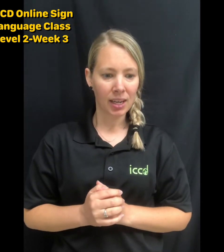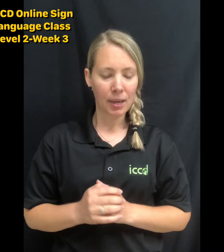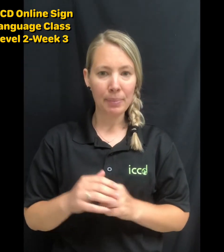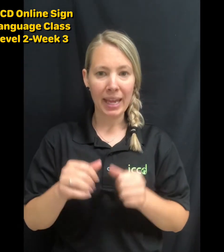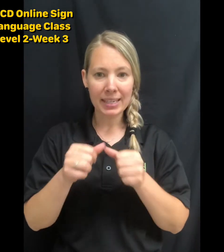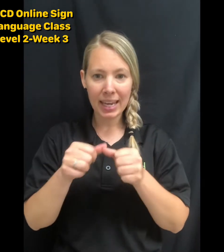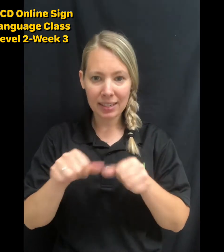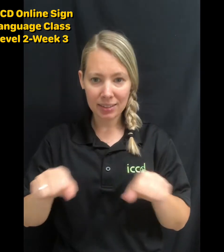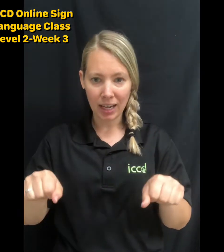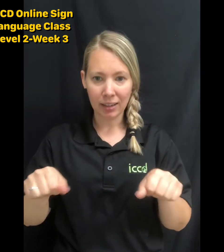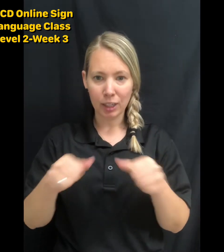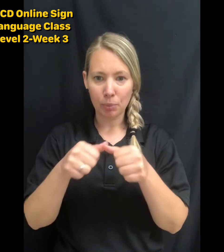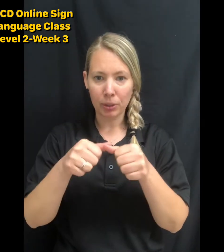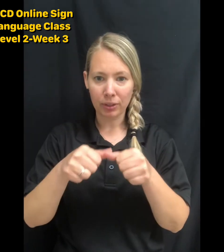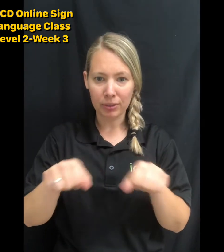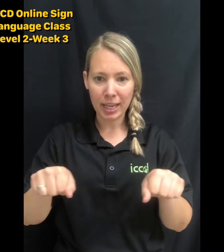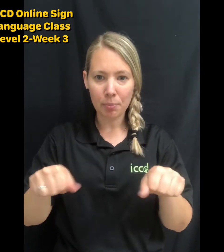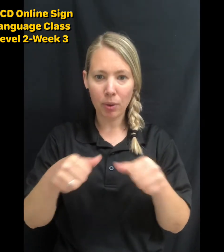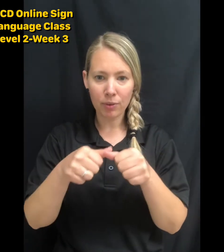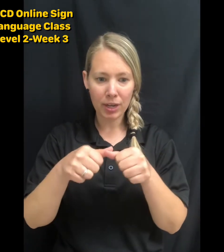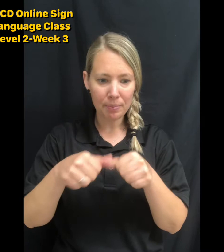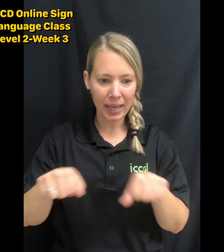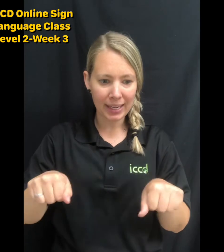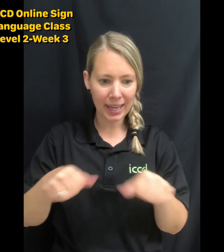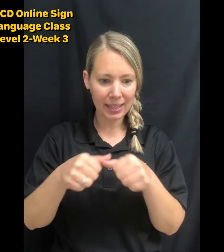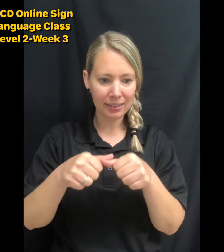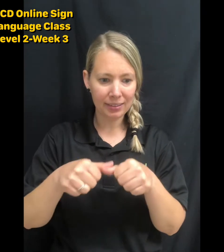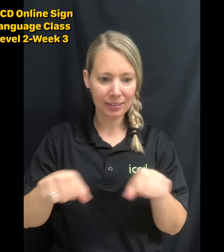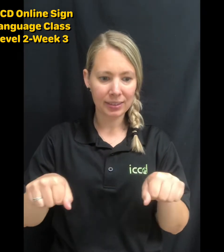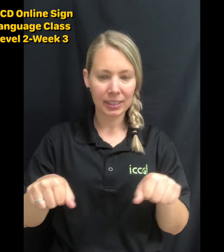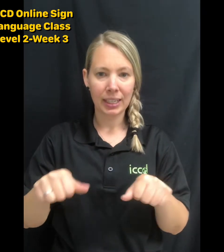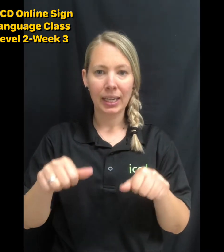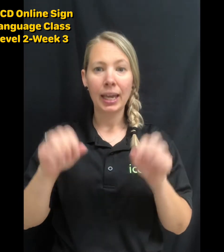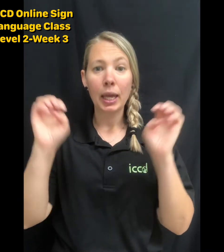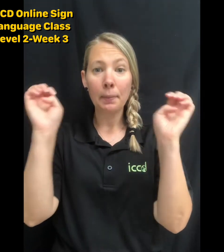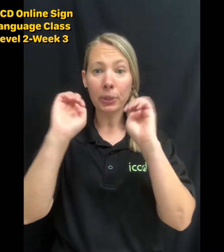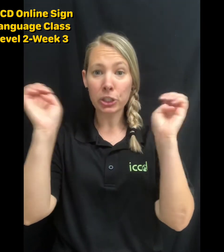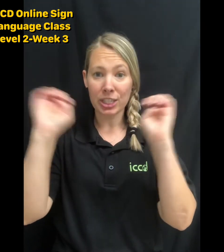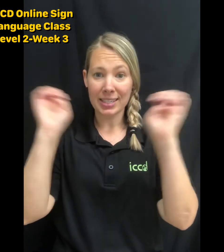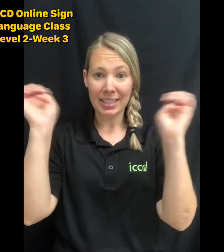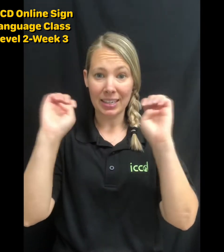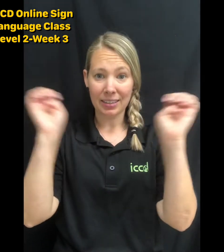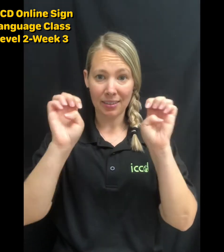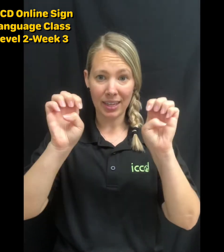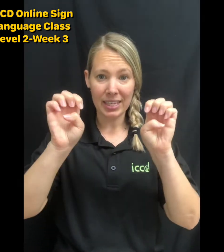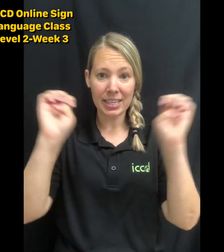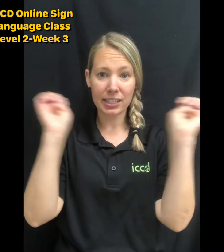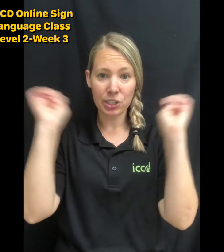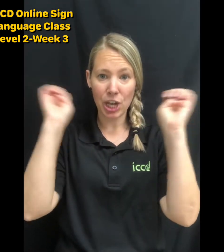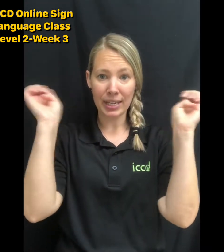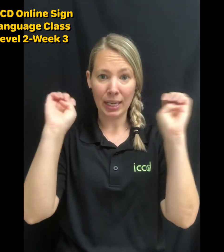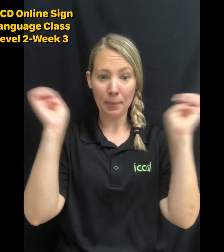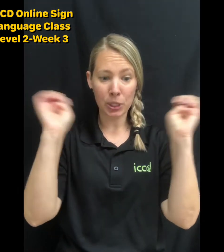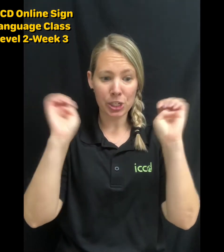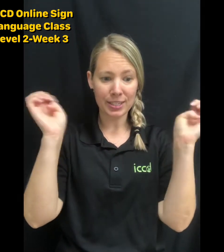Band-Aid. kind of like you put a little tape over it. Band-Aid. Emergency. The E's shaking. Emergency.